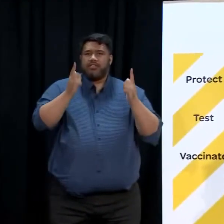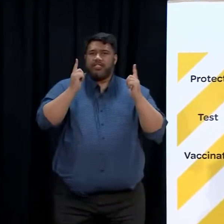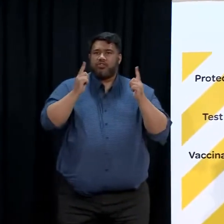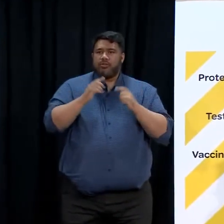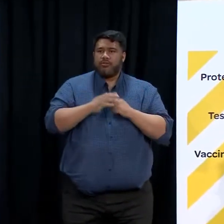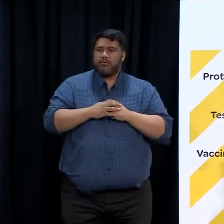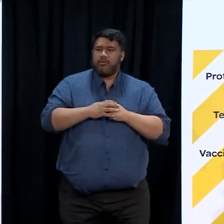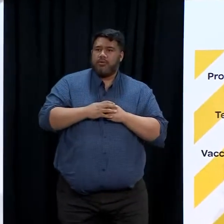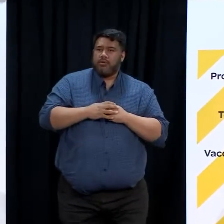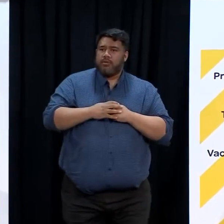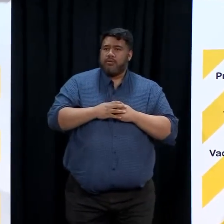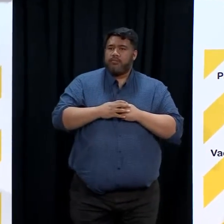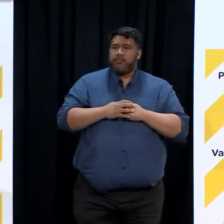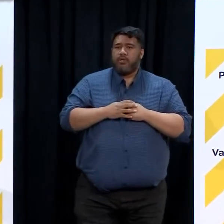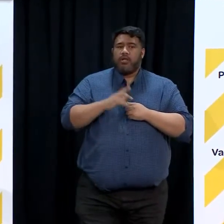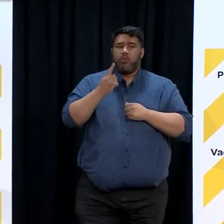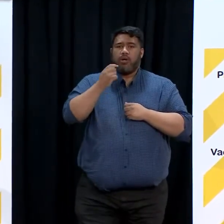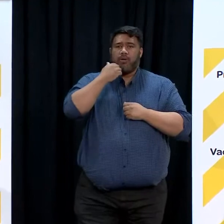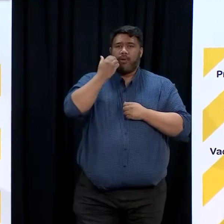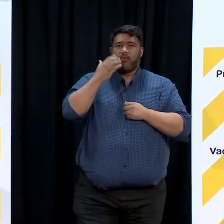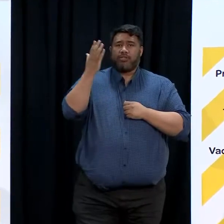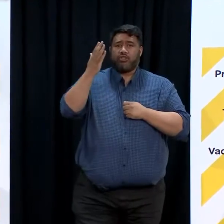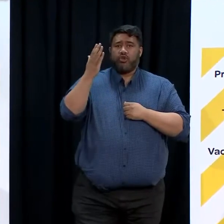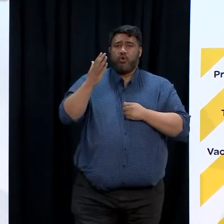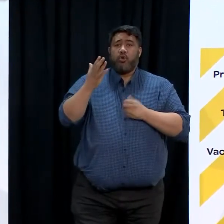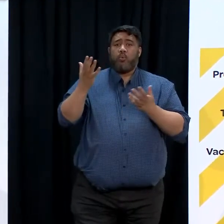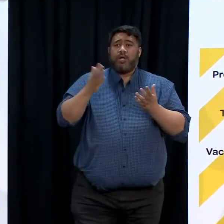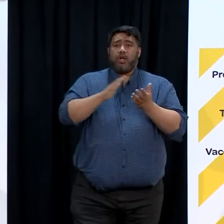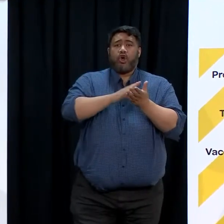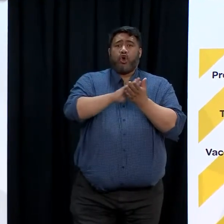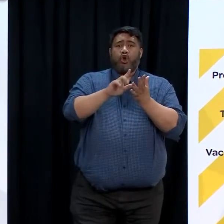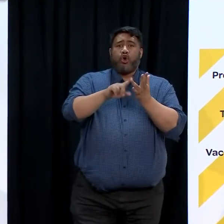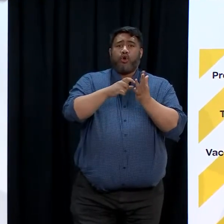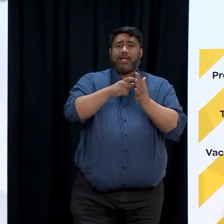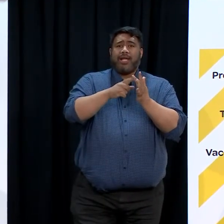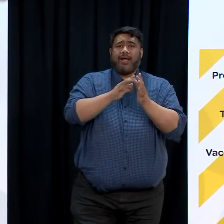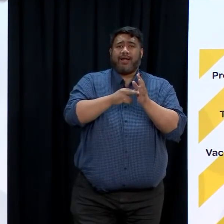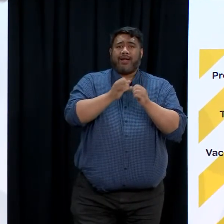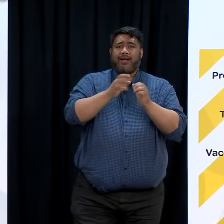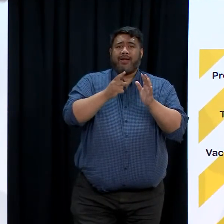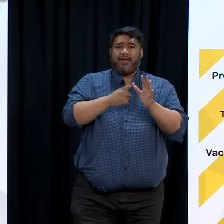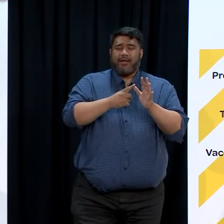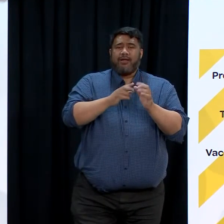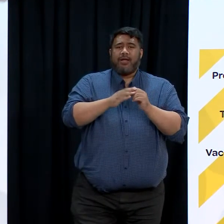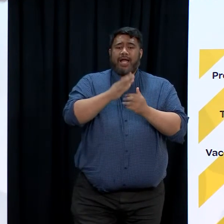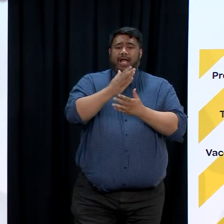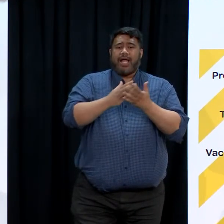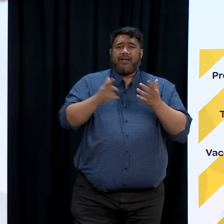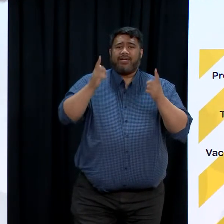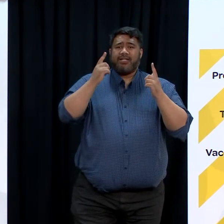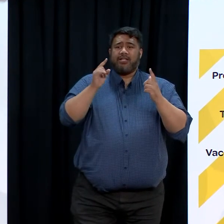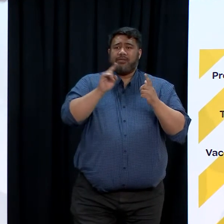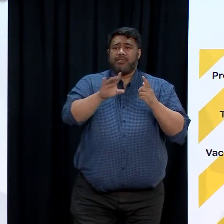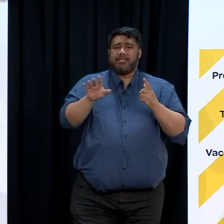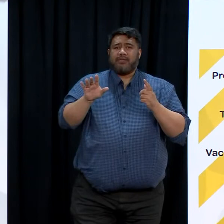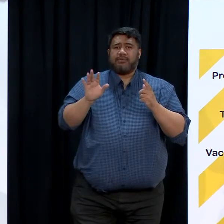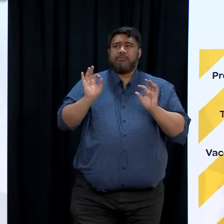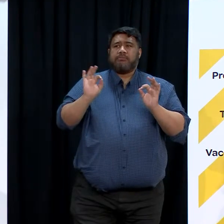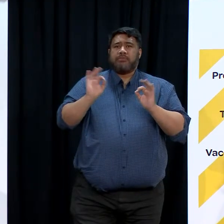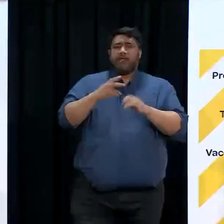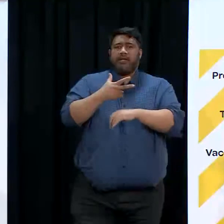in Hokianga where more than half of the teachers don't want to get vaccinated. The school feels that they haven't had any support